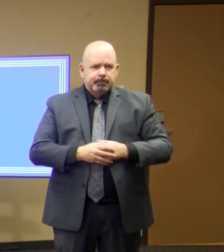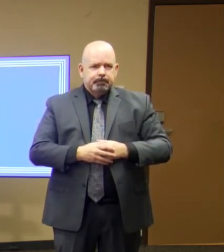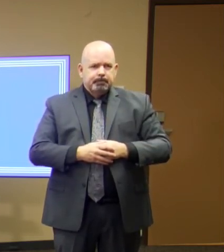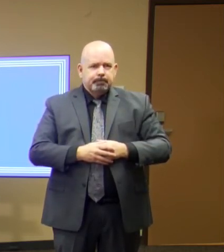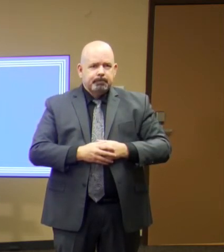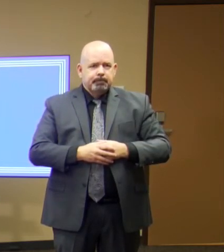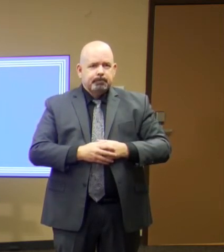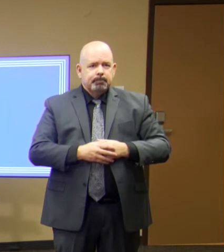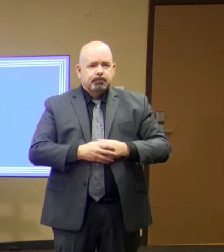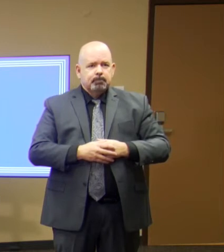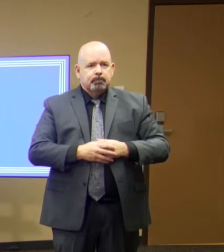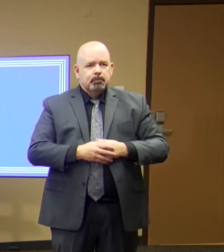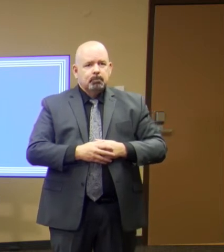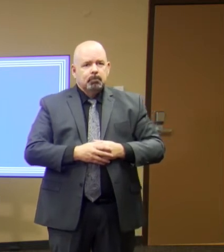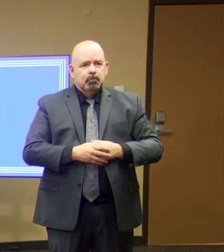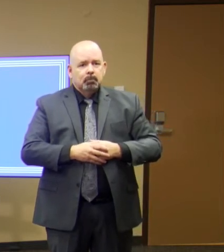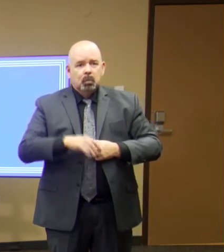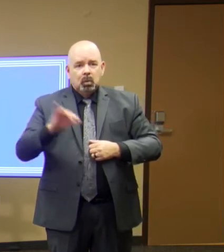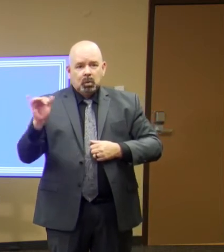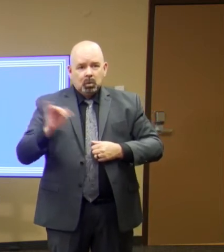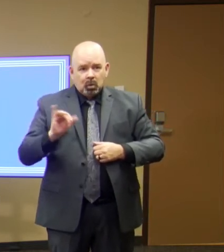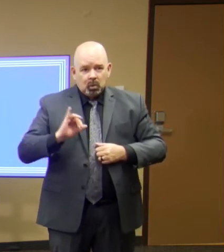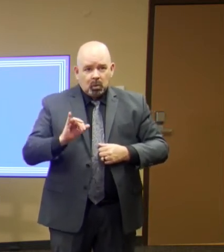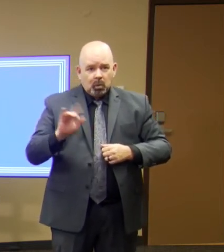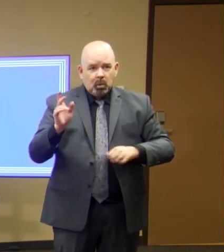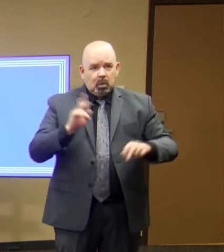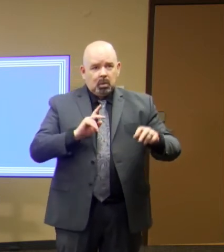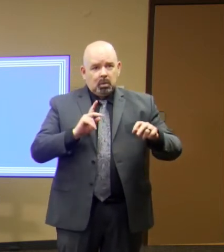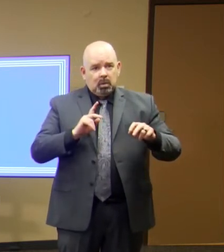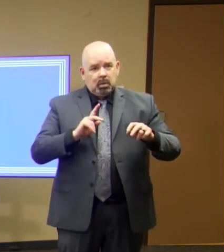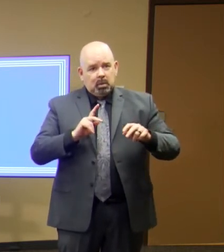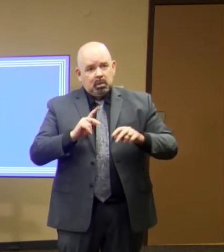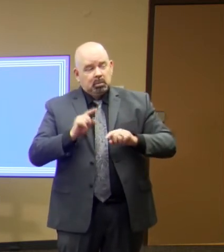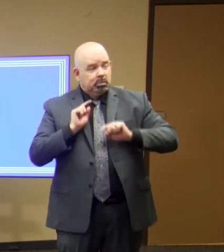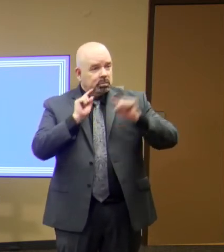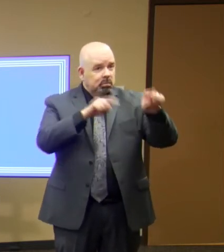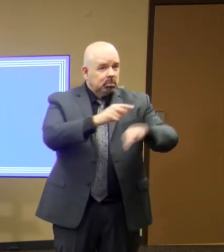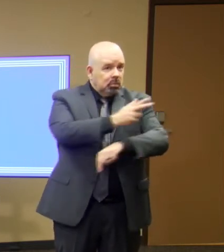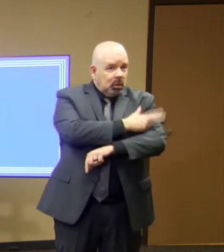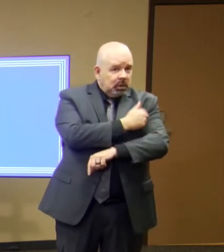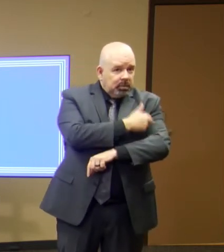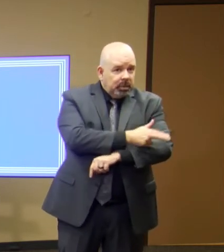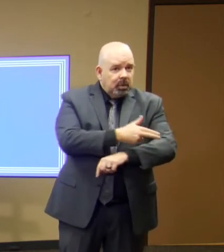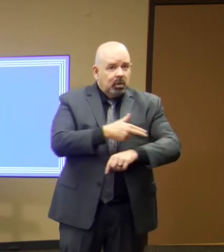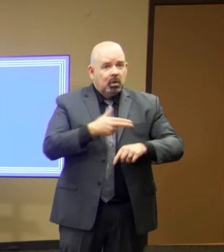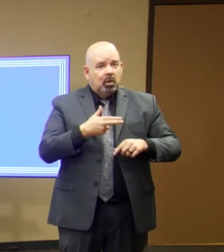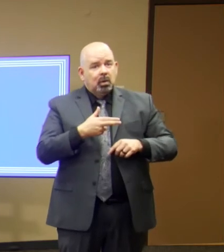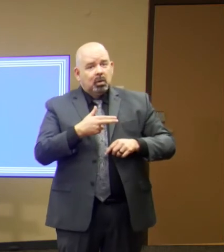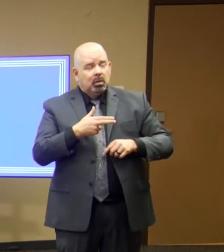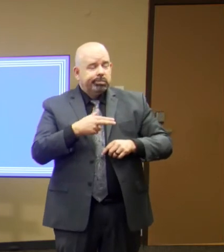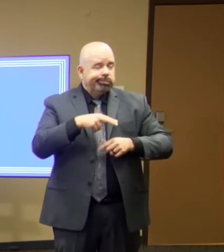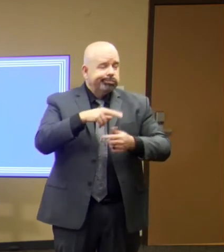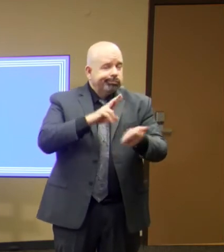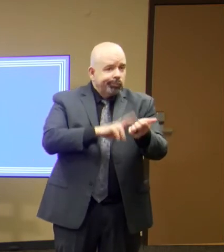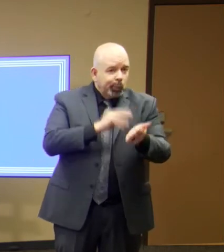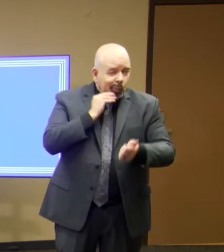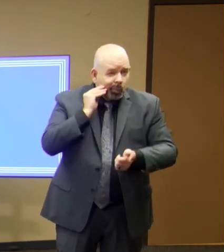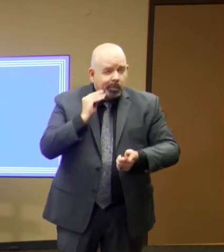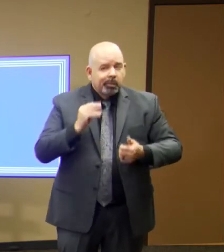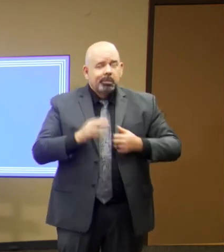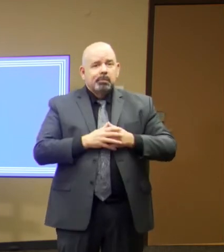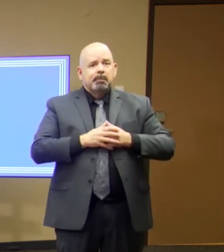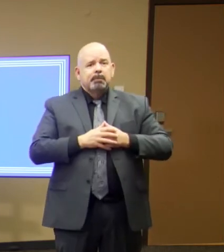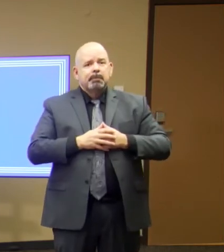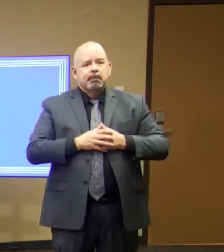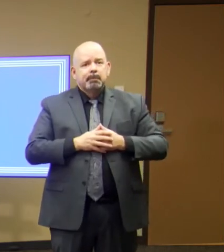visitation restrictions be looked at again in hospitals and long-term care. Not that there'd be no visiting, but that some of those loopholes